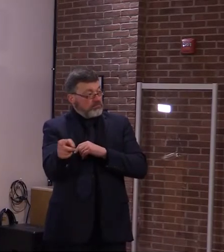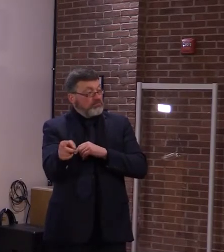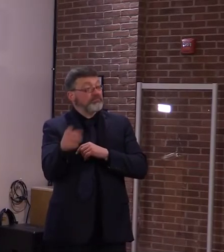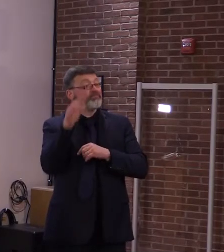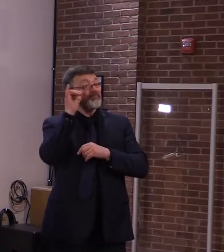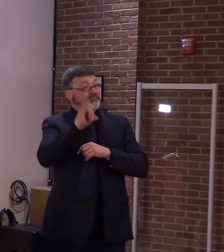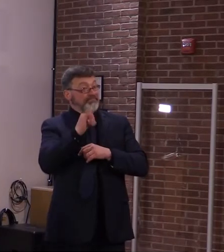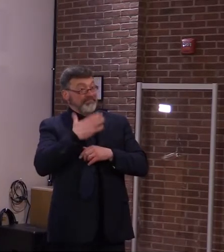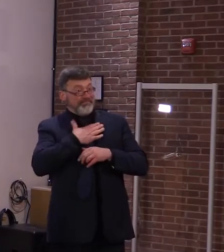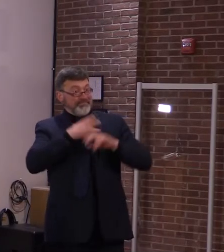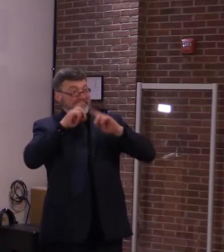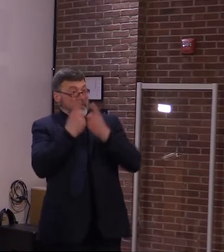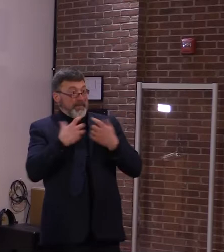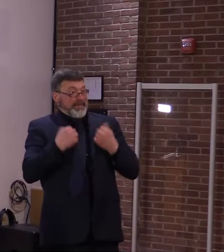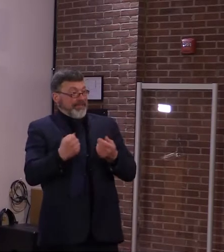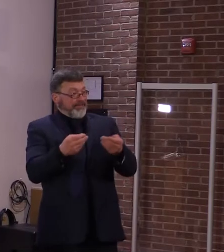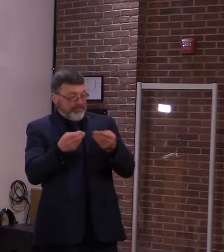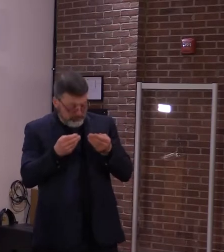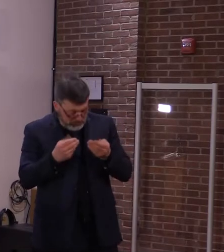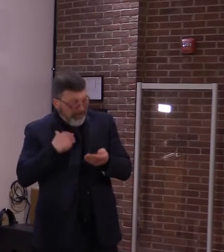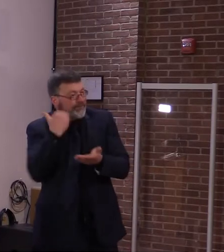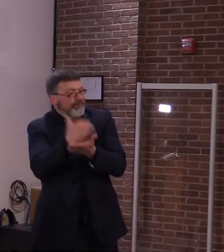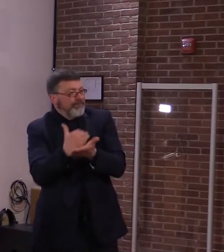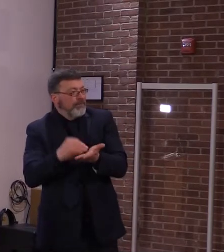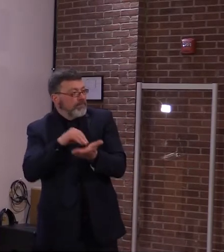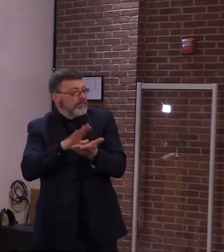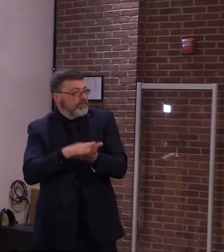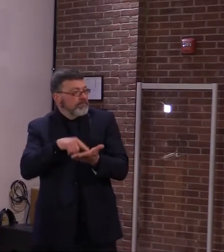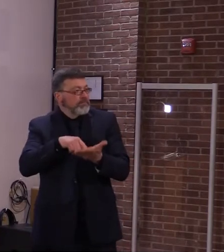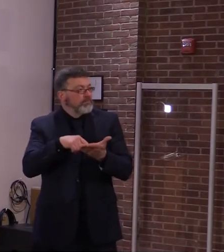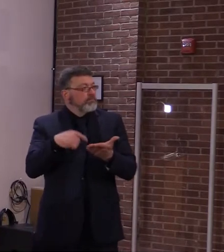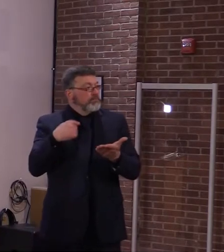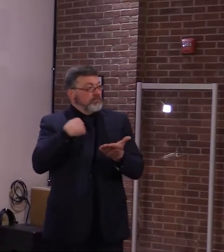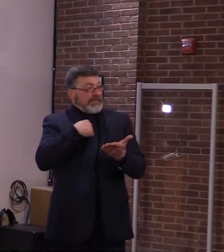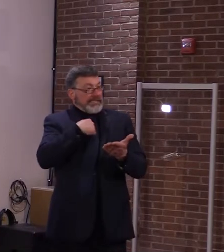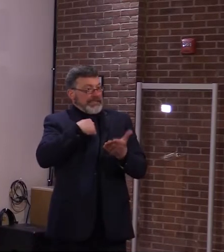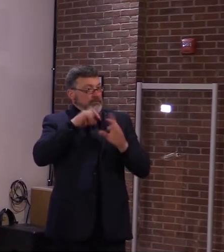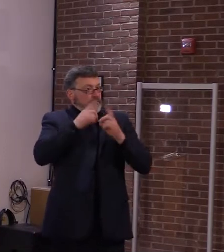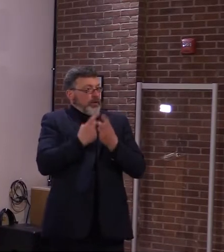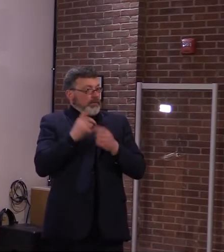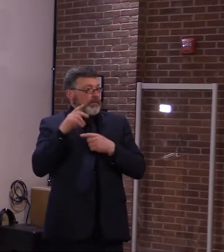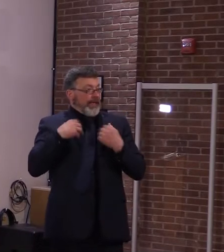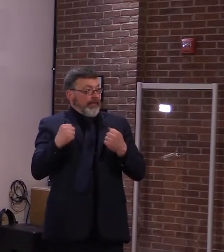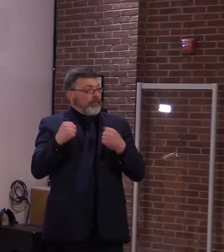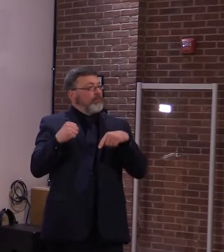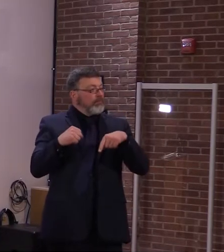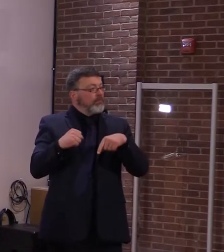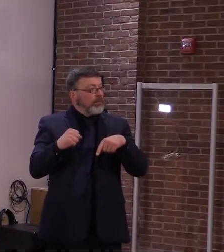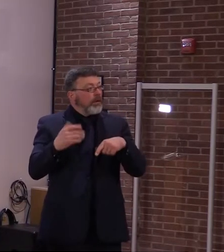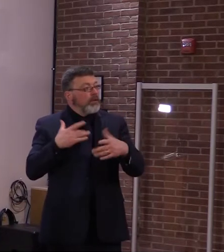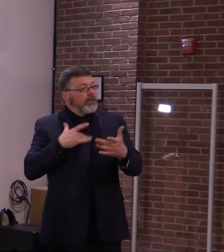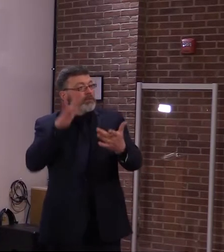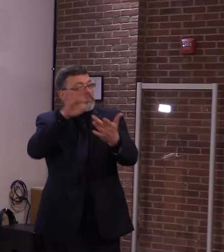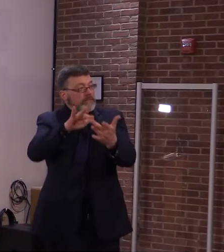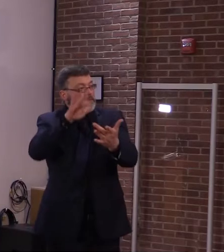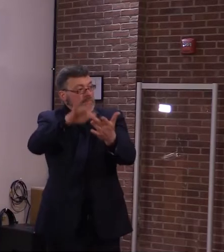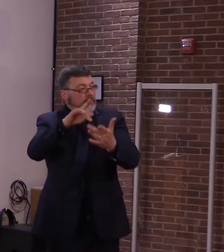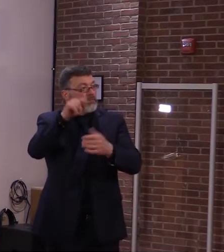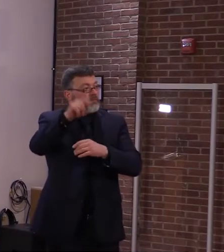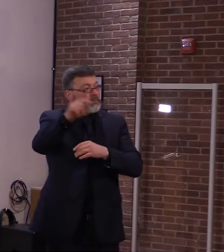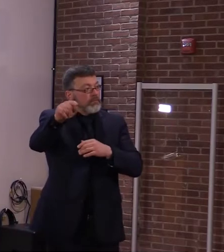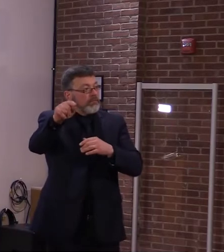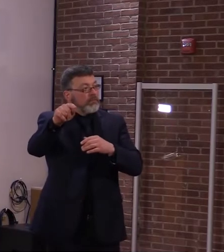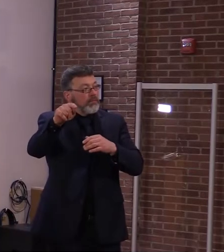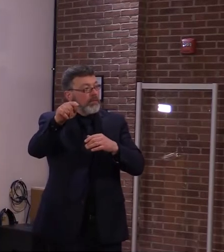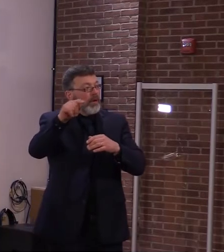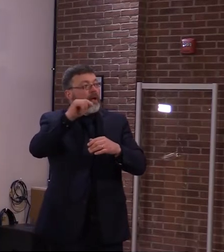then. We don't actually follow them long term. However, that's been one of the reasons I've been pushing very